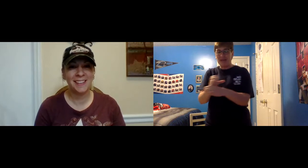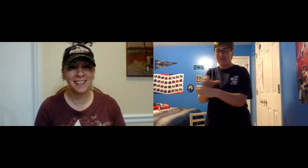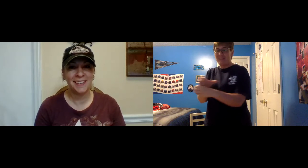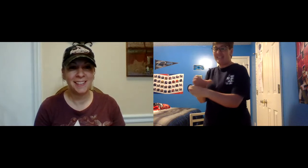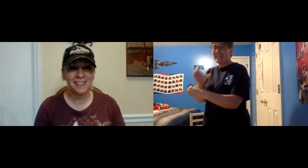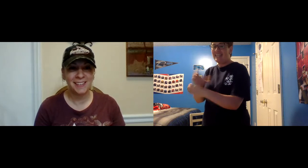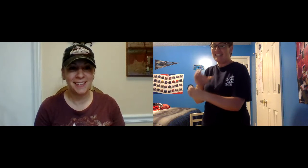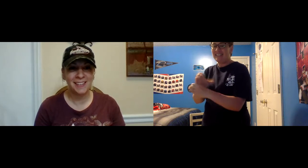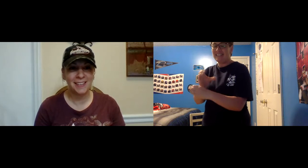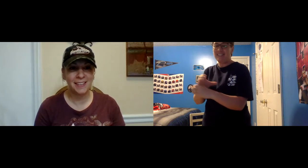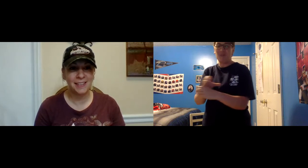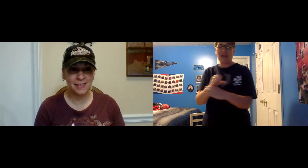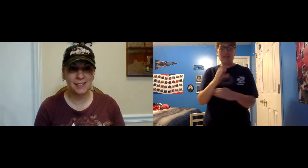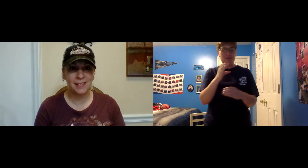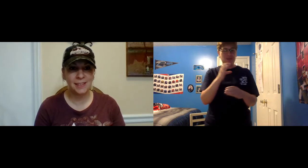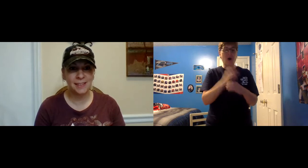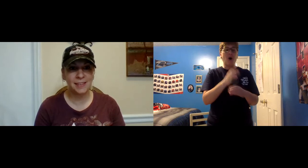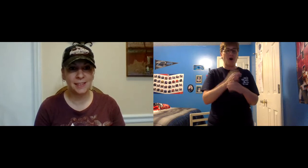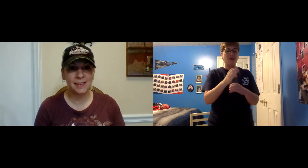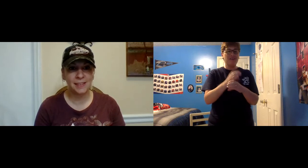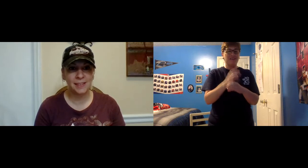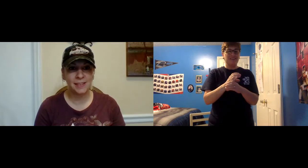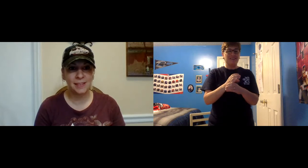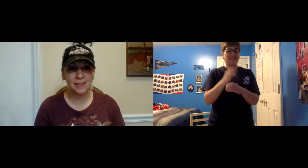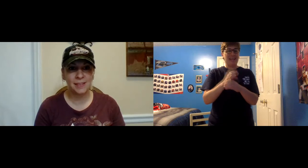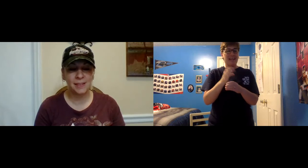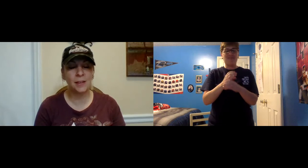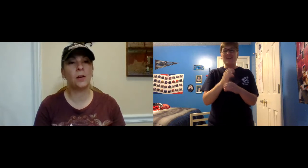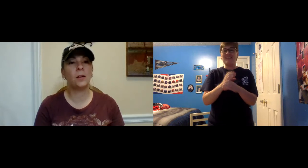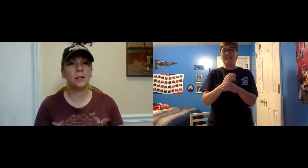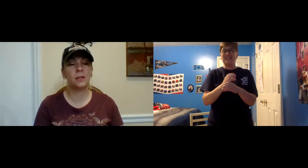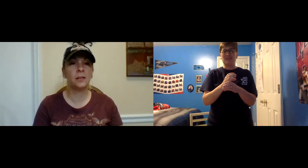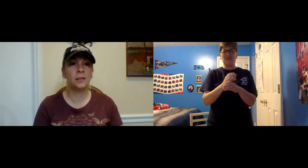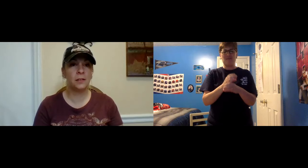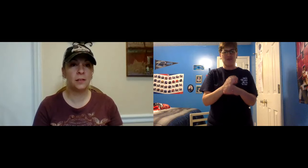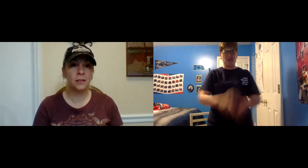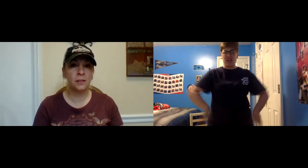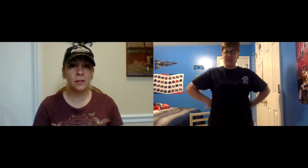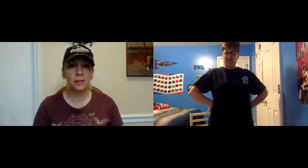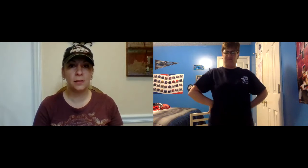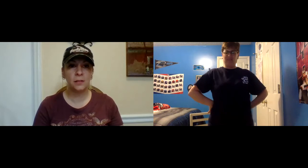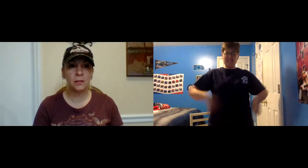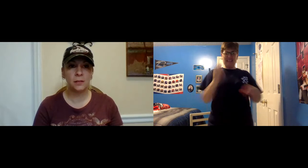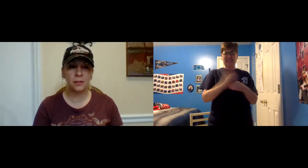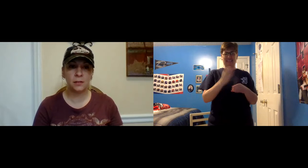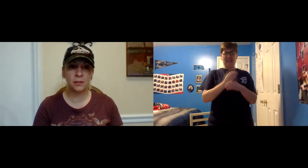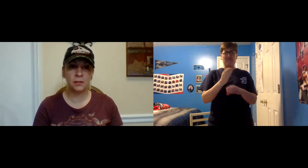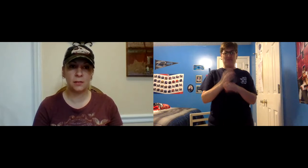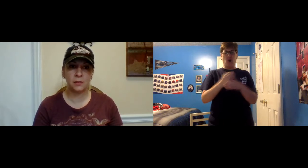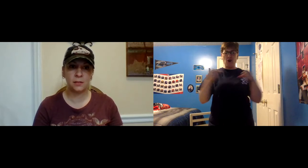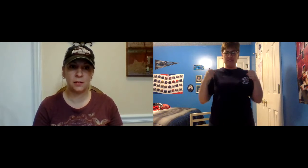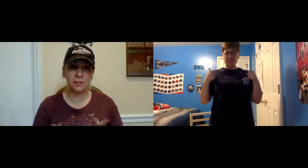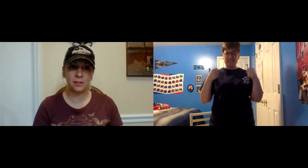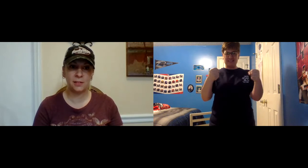this way with C's, this is the way I learned a car. And I've done that to someone before, and they're like, that's not the sign